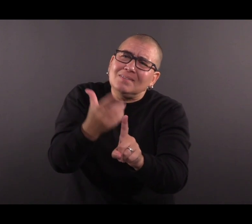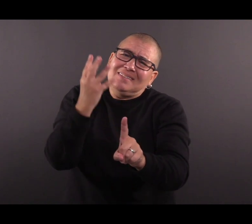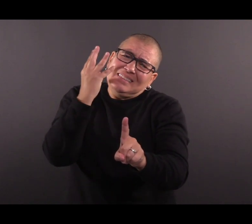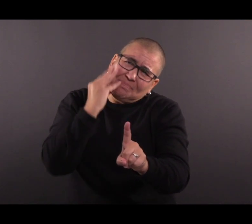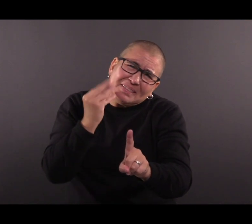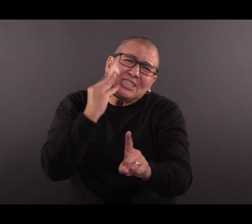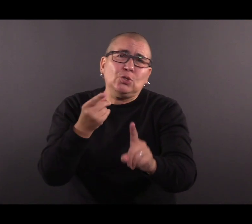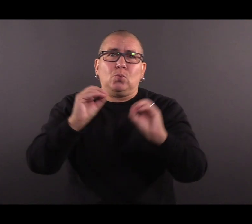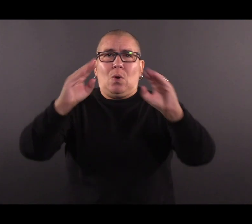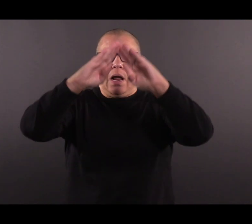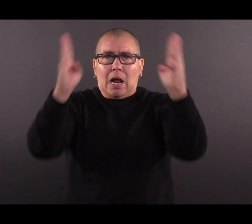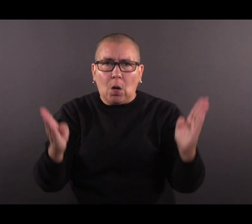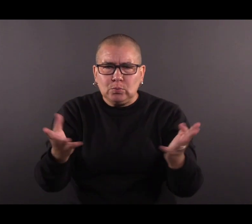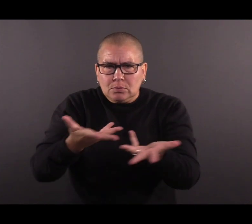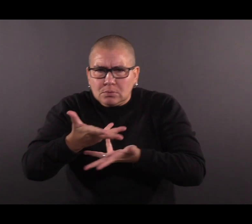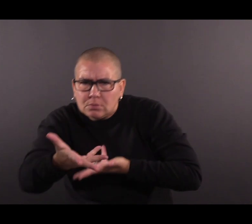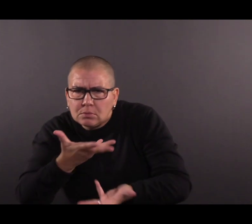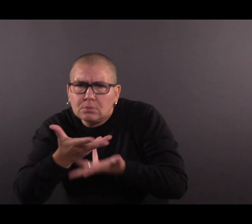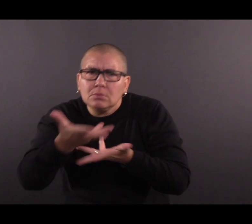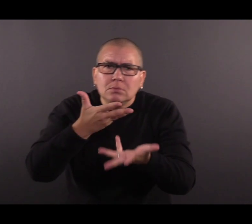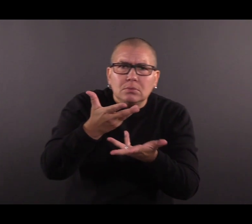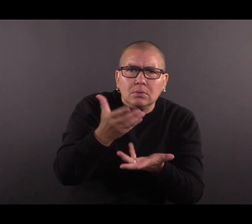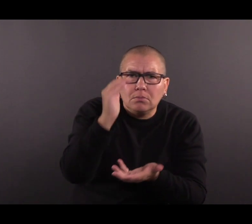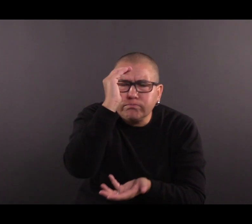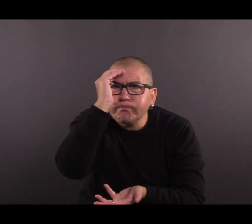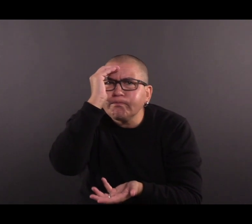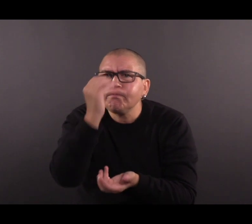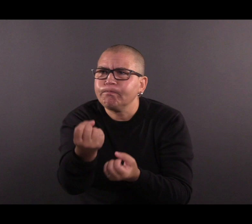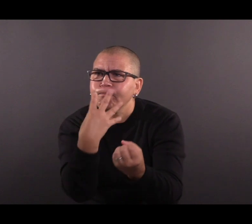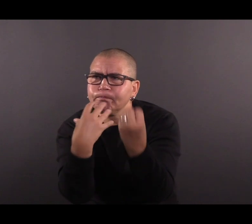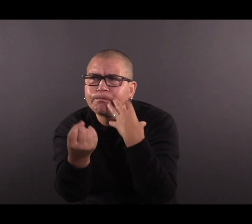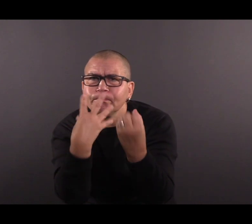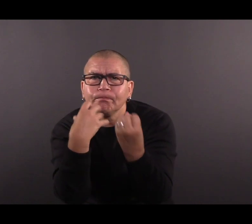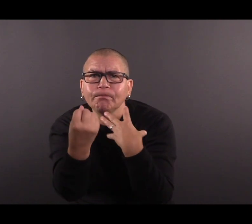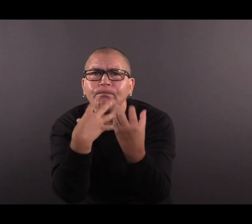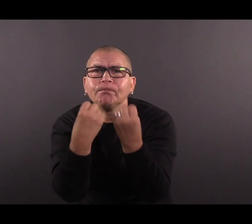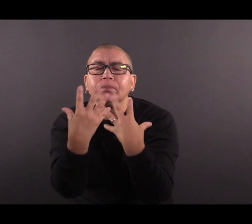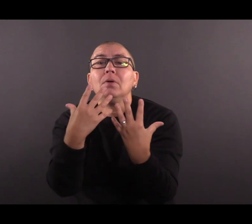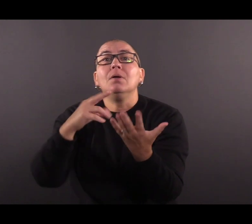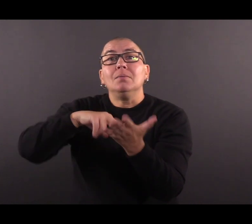and increasing the supply of affordable housing.